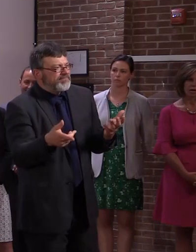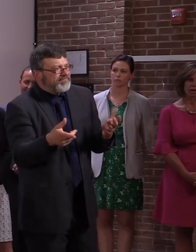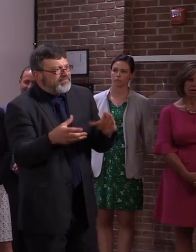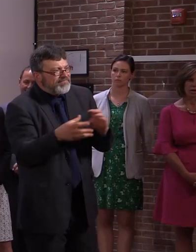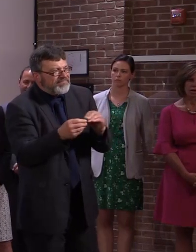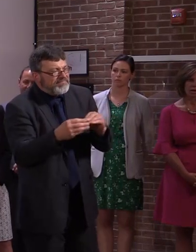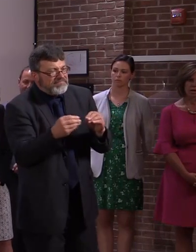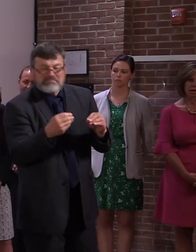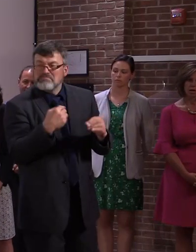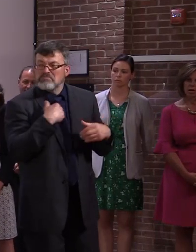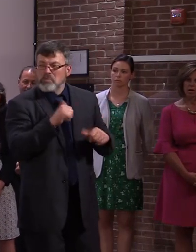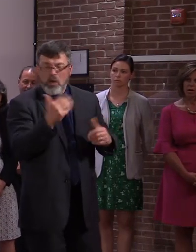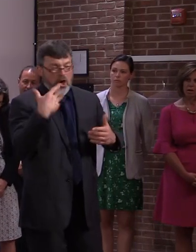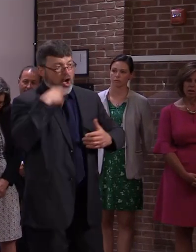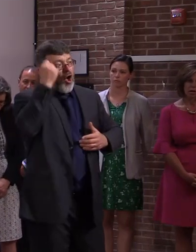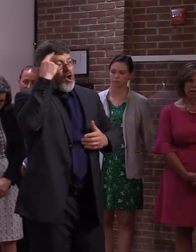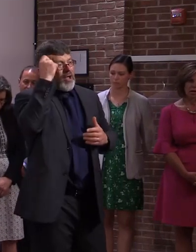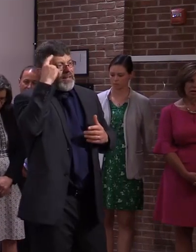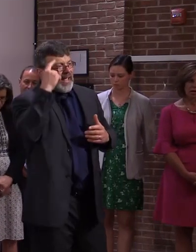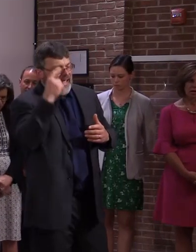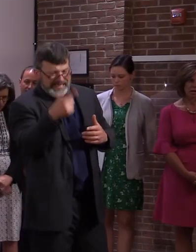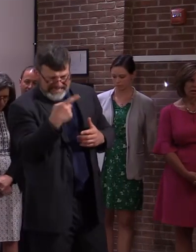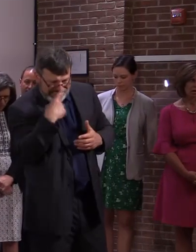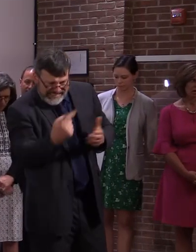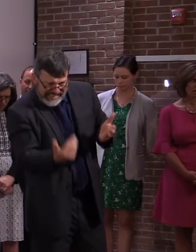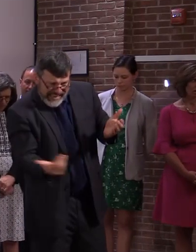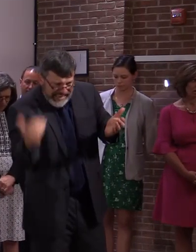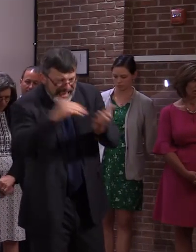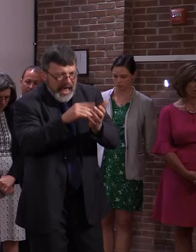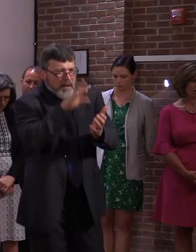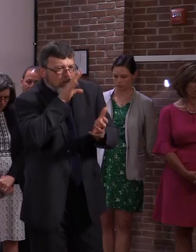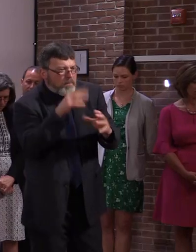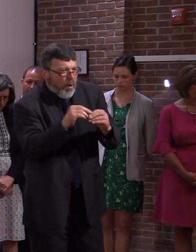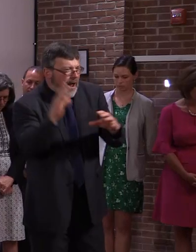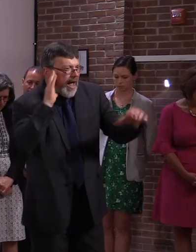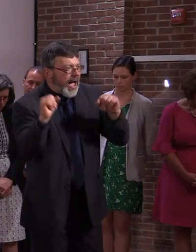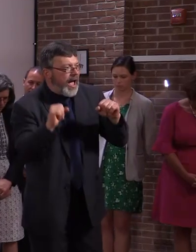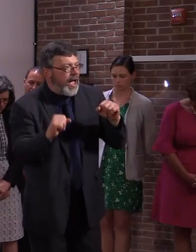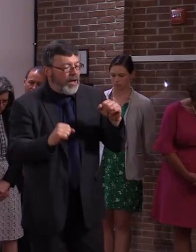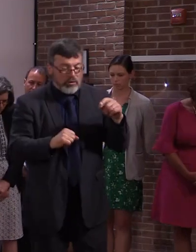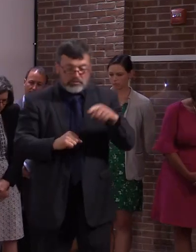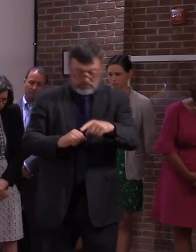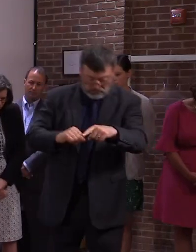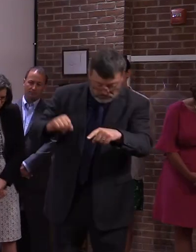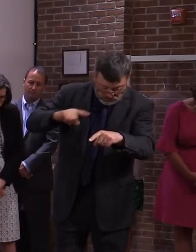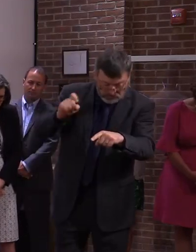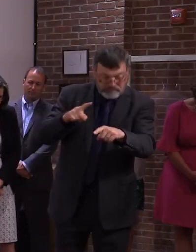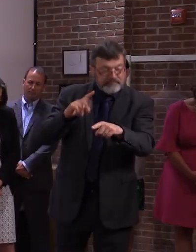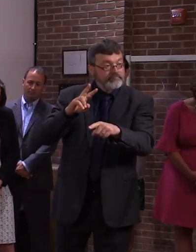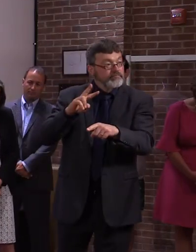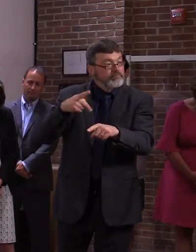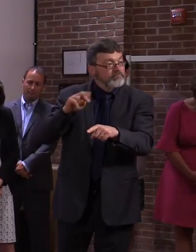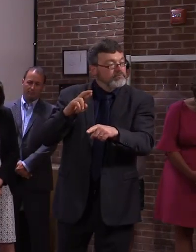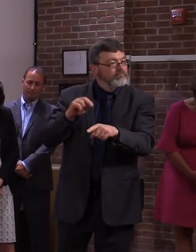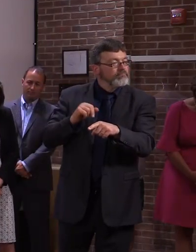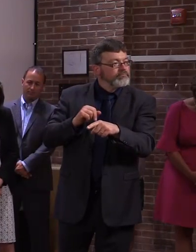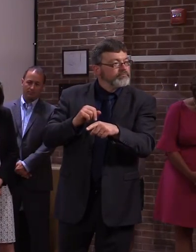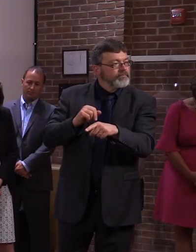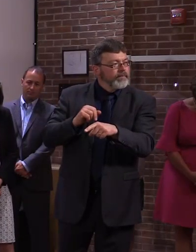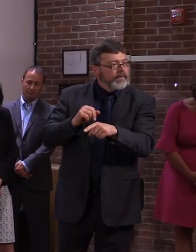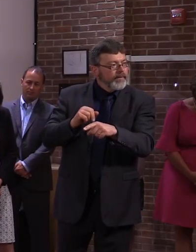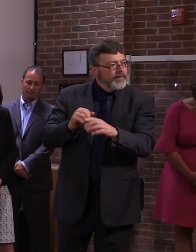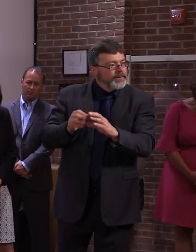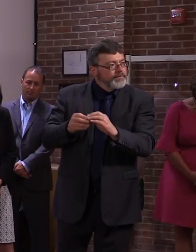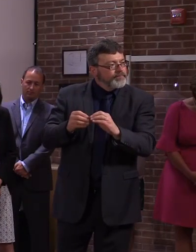the question and maybe just a little bit louder? Yep. Wondering if you're planning to postpone